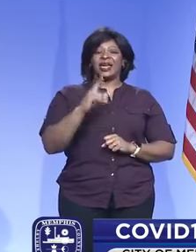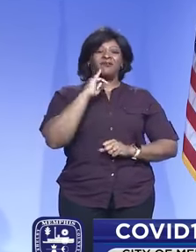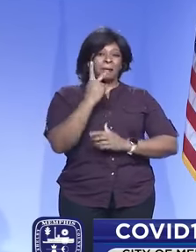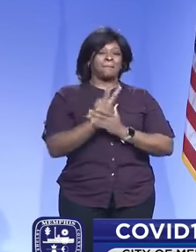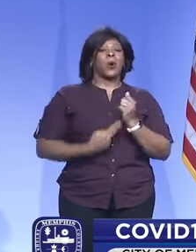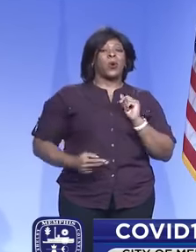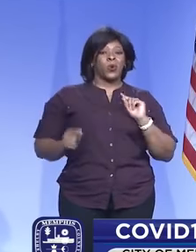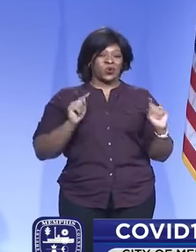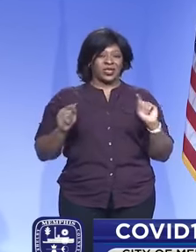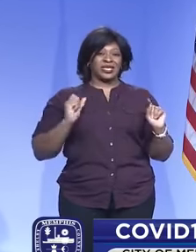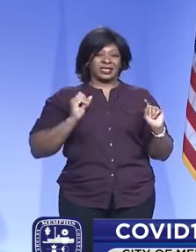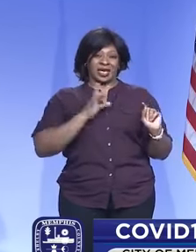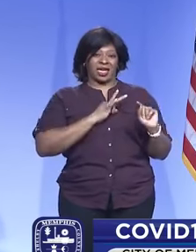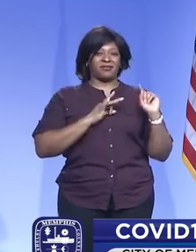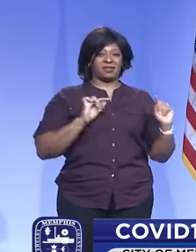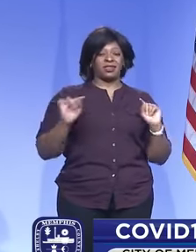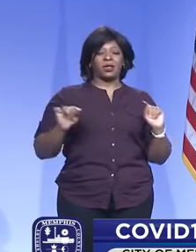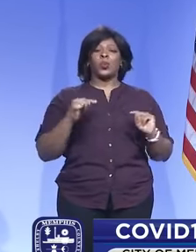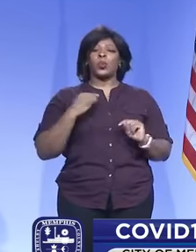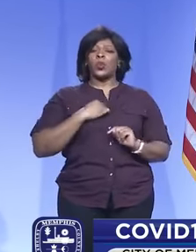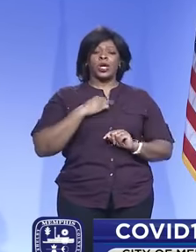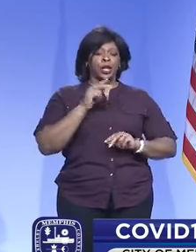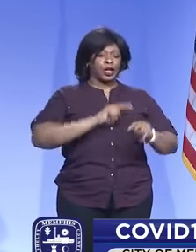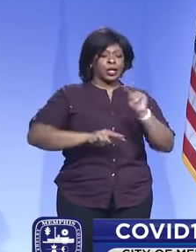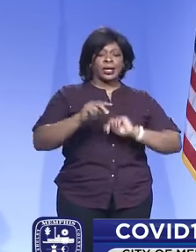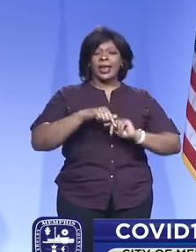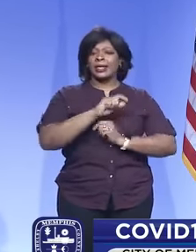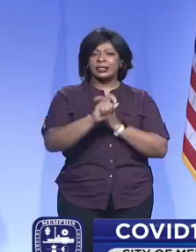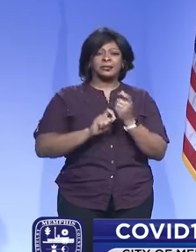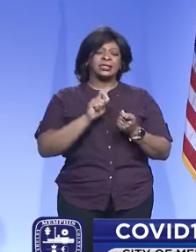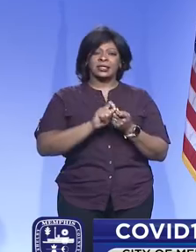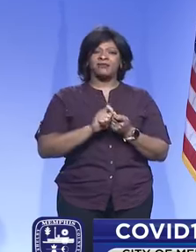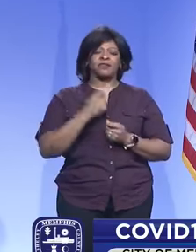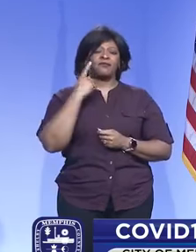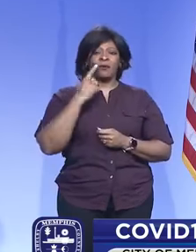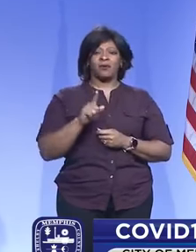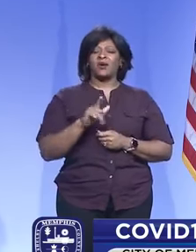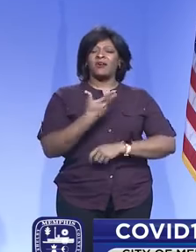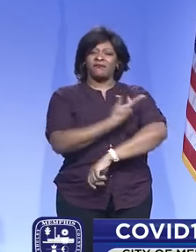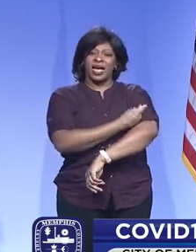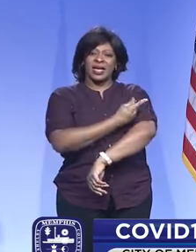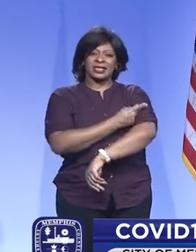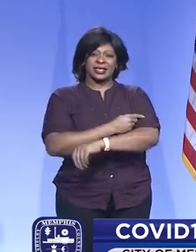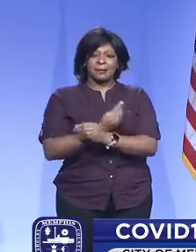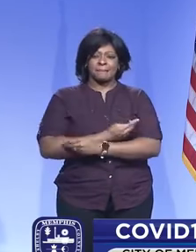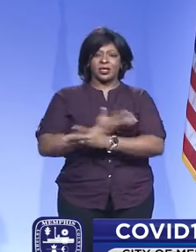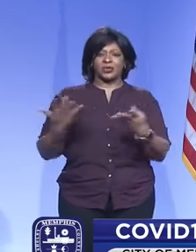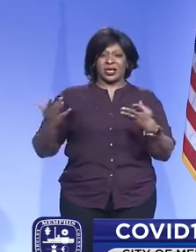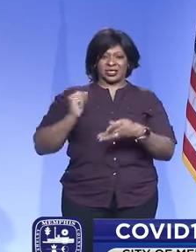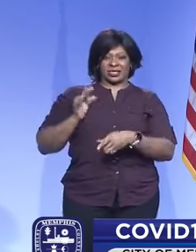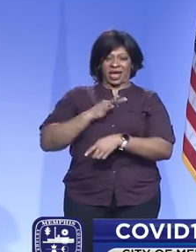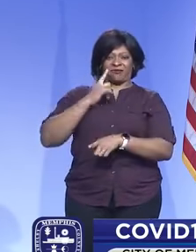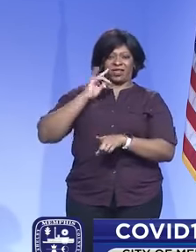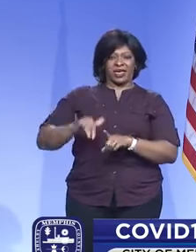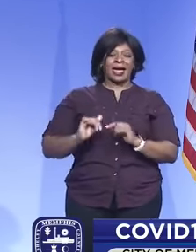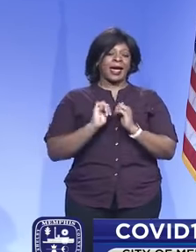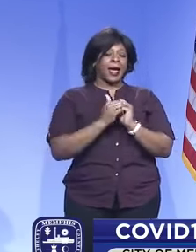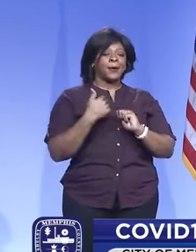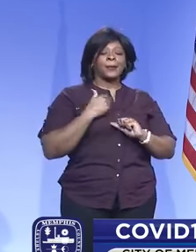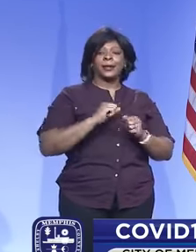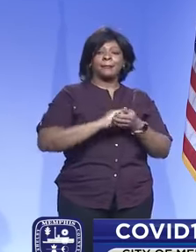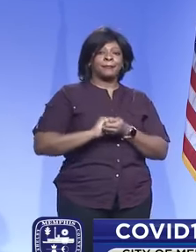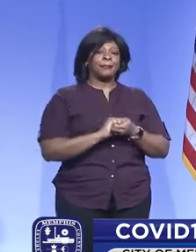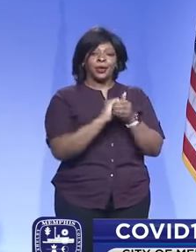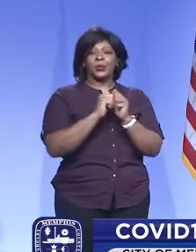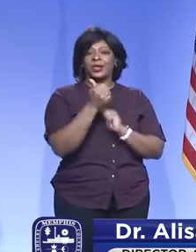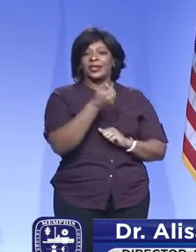both. And some of the things that we're looking at specifically for vaccine administration is how do we partner